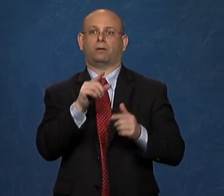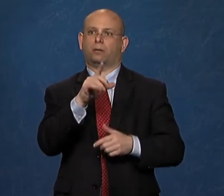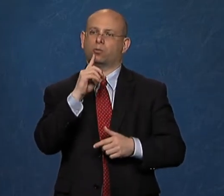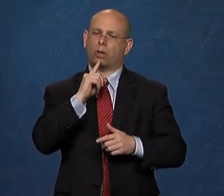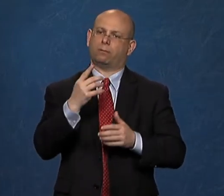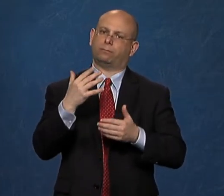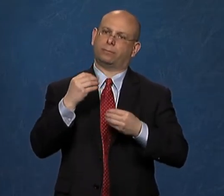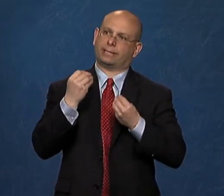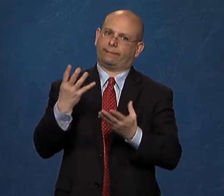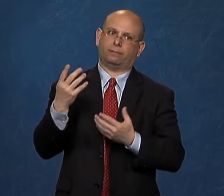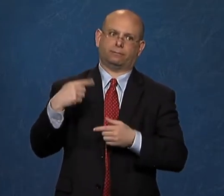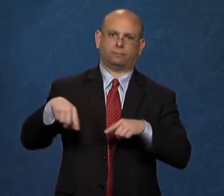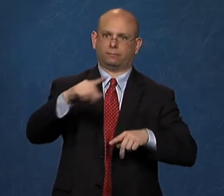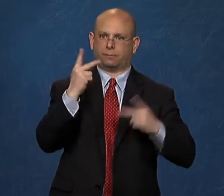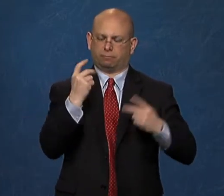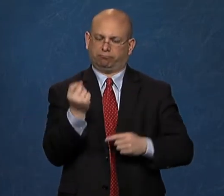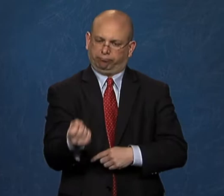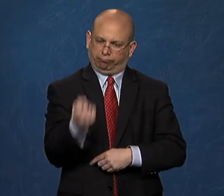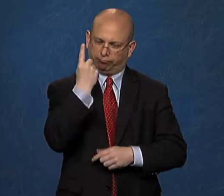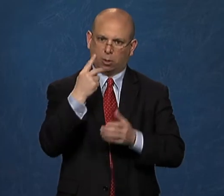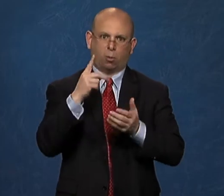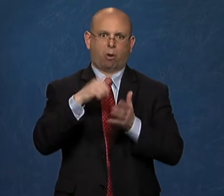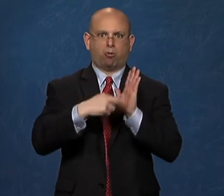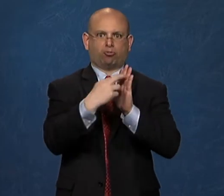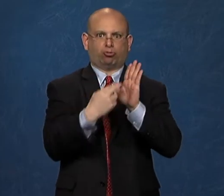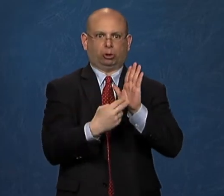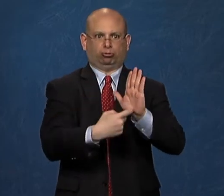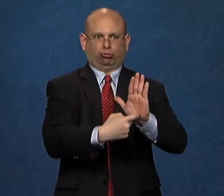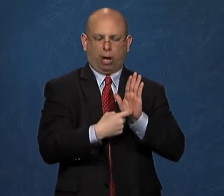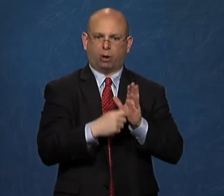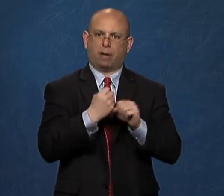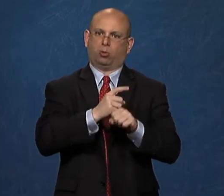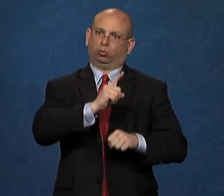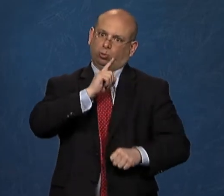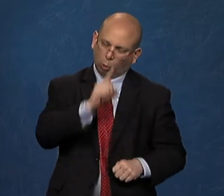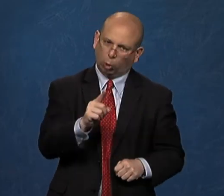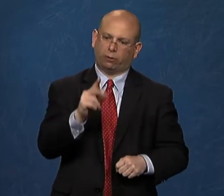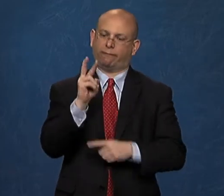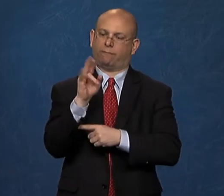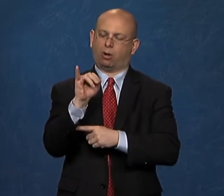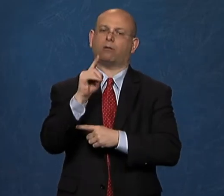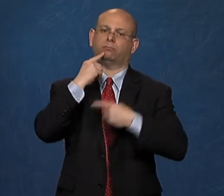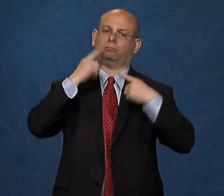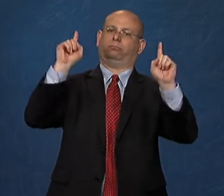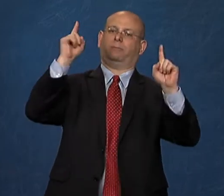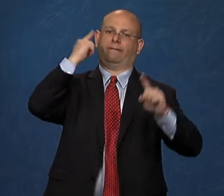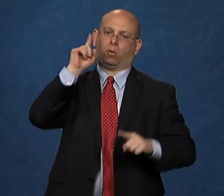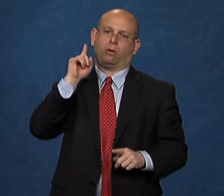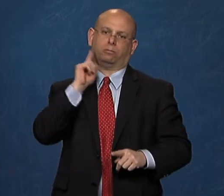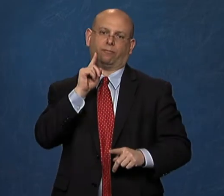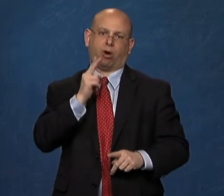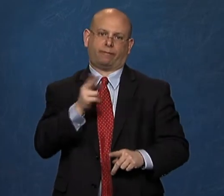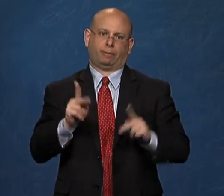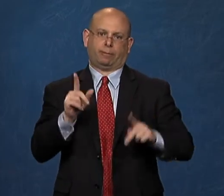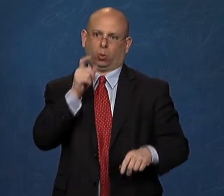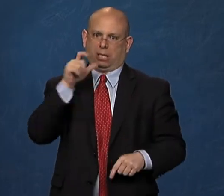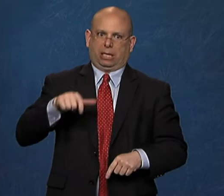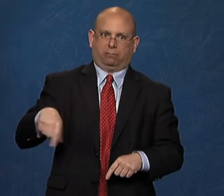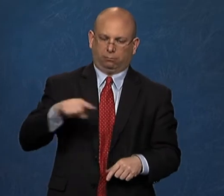The wording is fairly extensive in this piece of regulation, but let's take a look at what the regulation actually requires. Again, we're